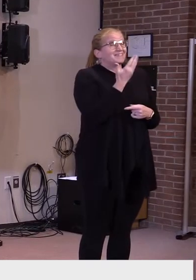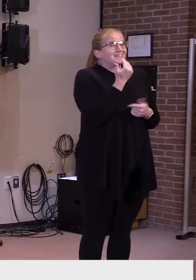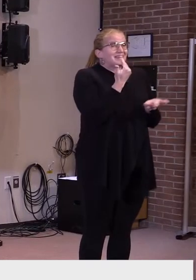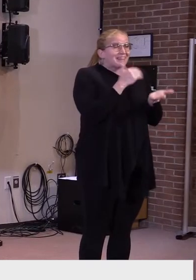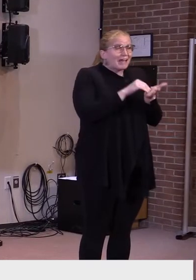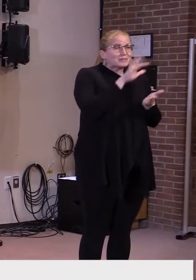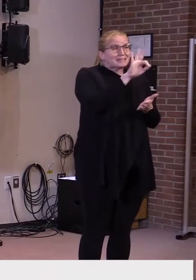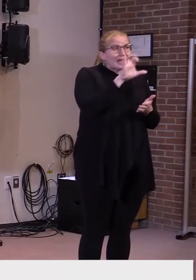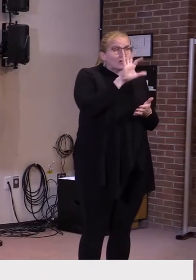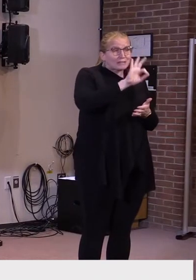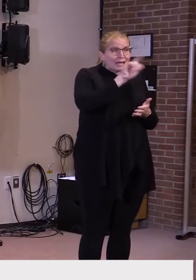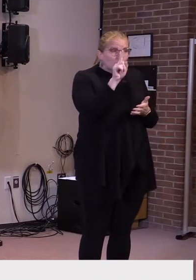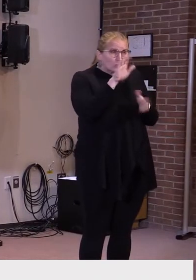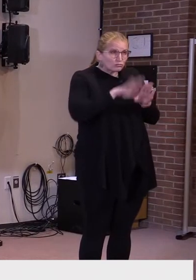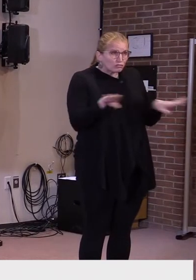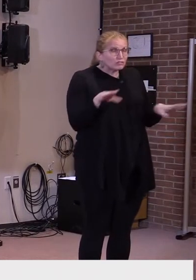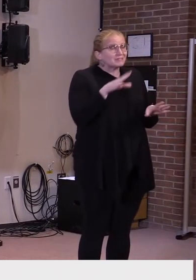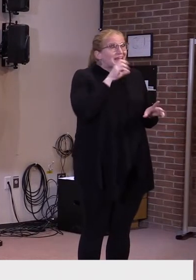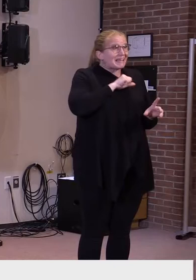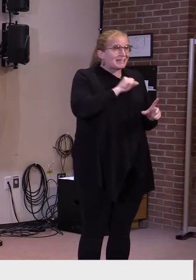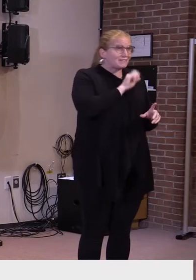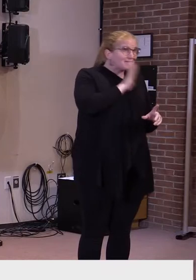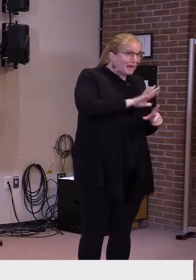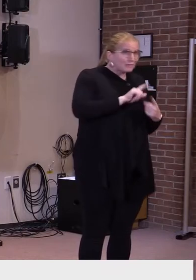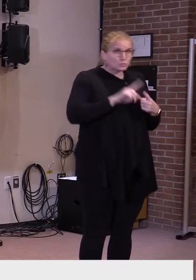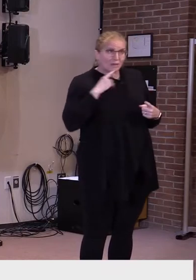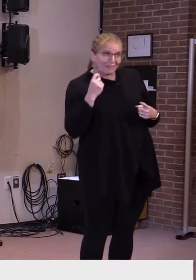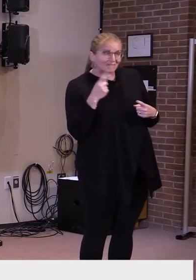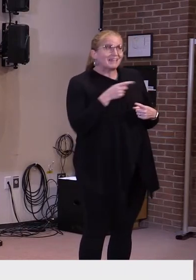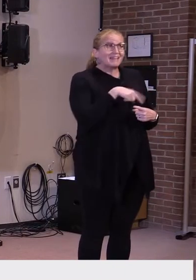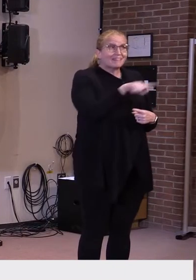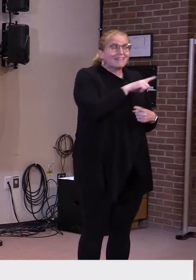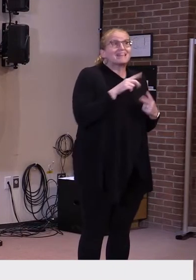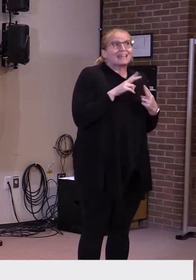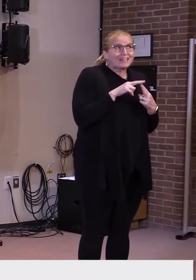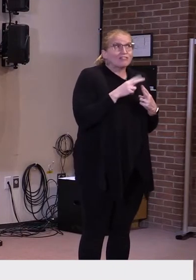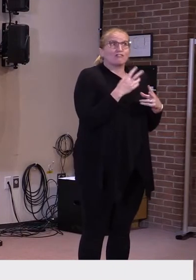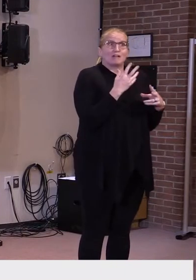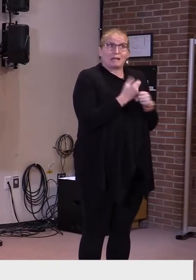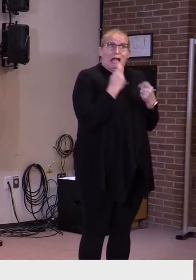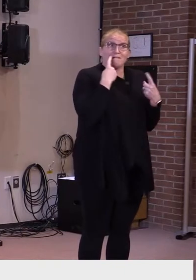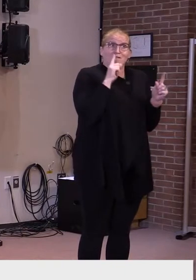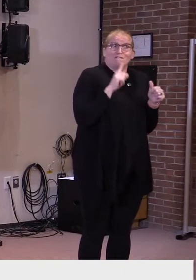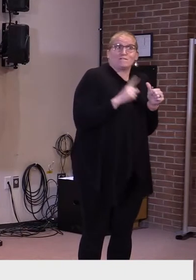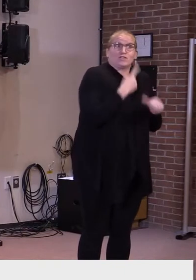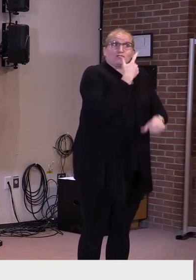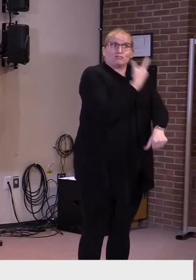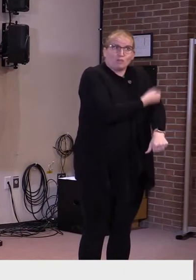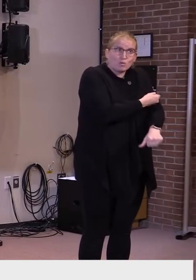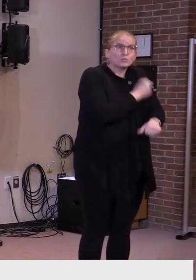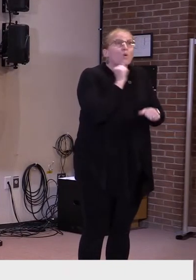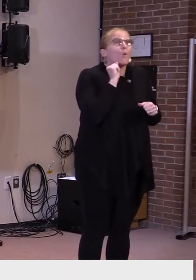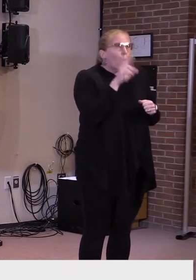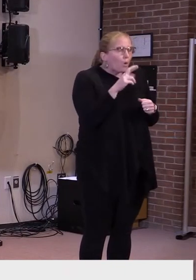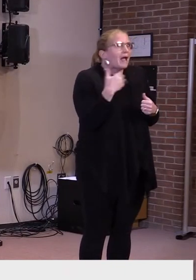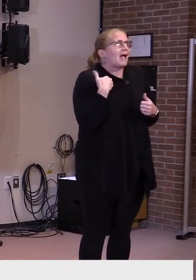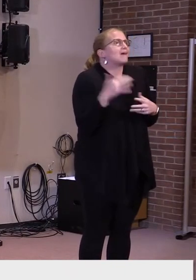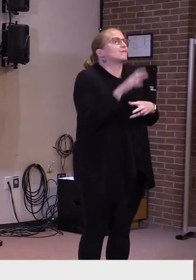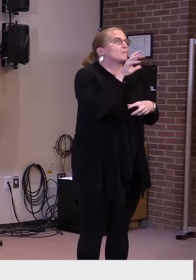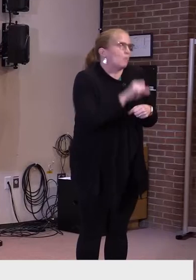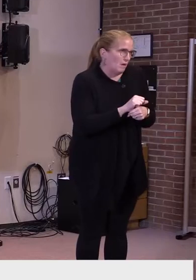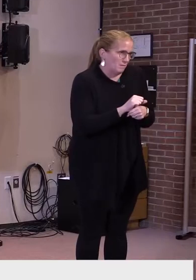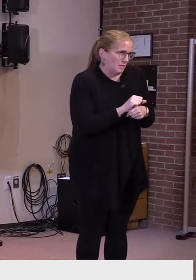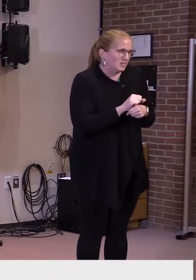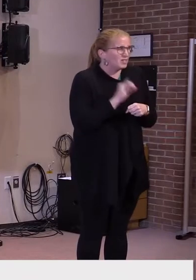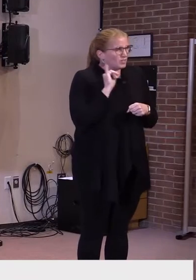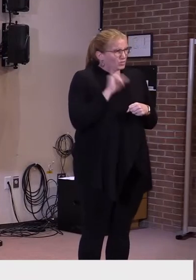15,991 children ages 5 to 11 have received either their first dose of COVID vaccine or they have an appointment.